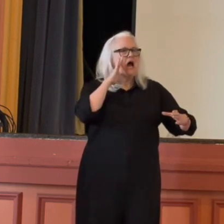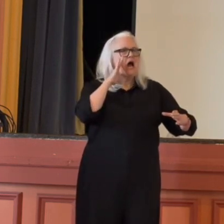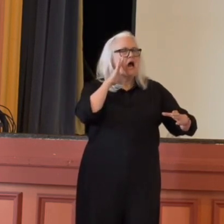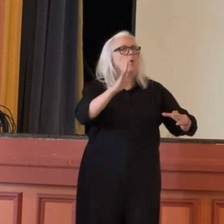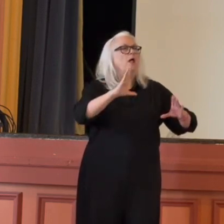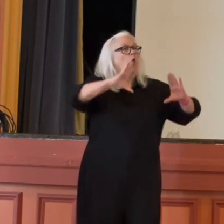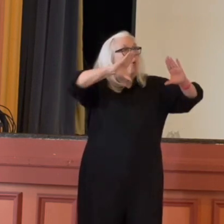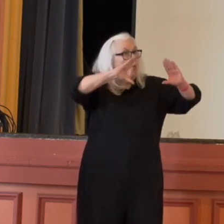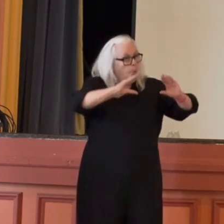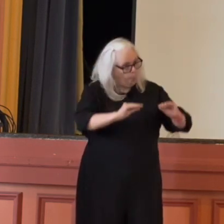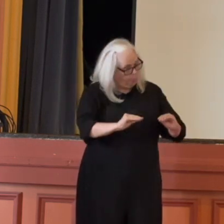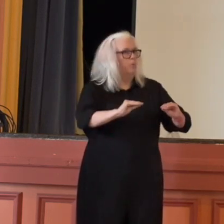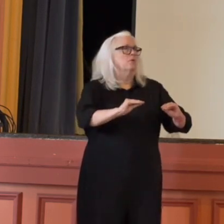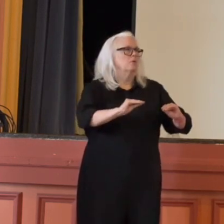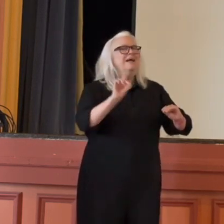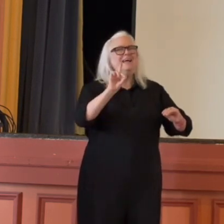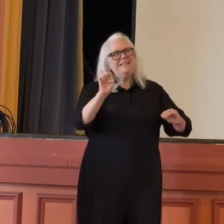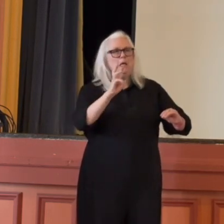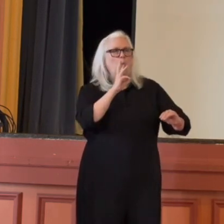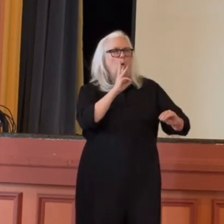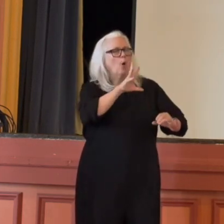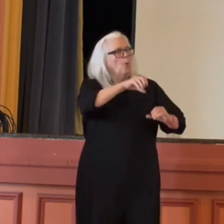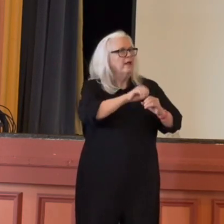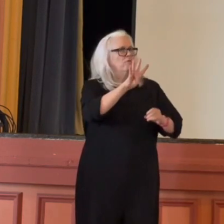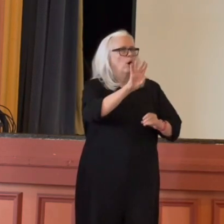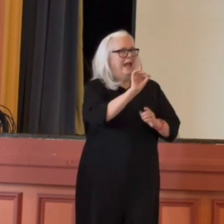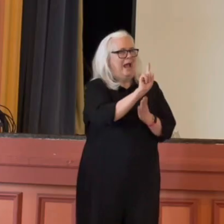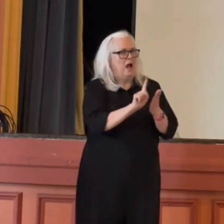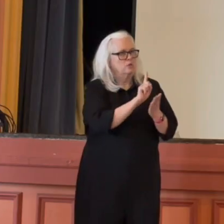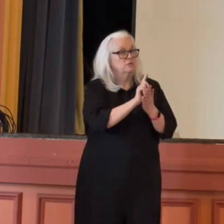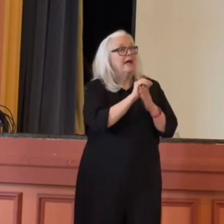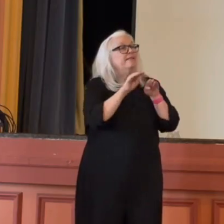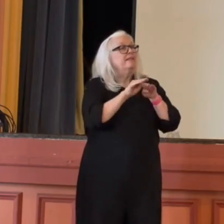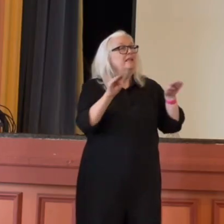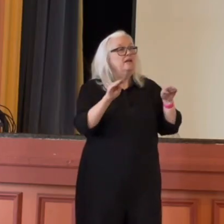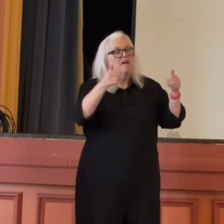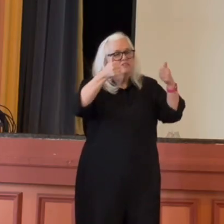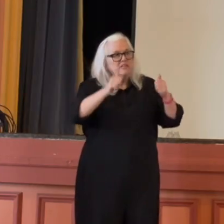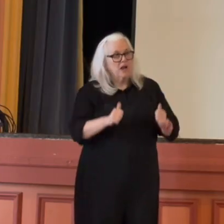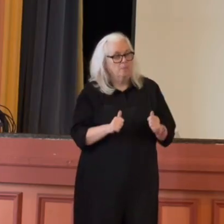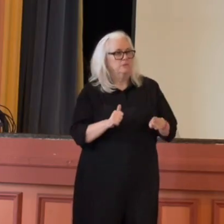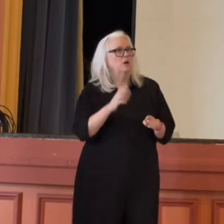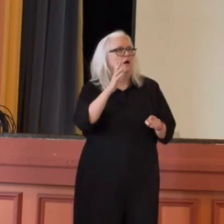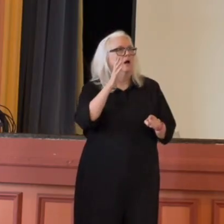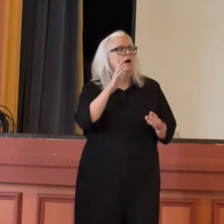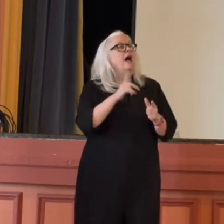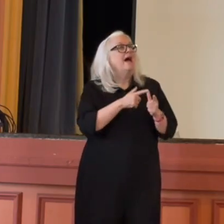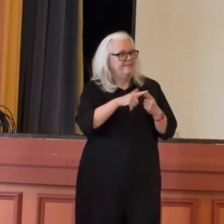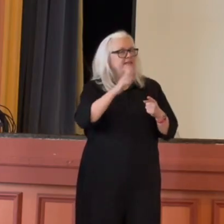48 hours. And the level of decomposition, and then they are going to be flushed